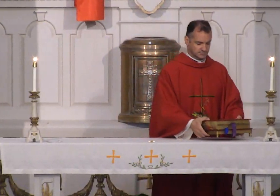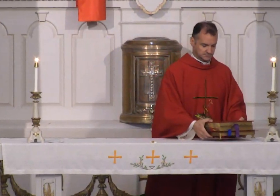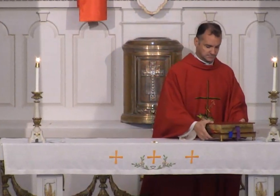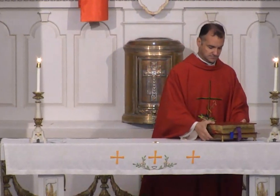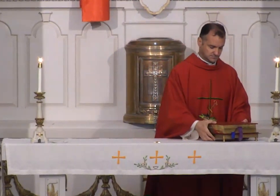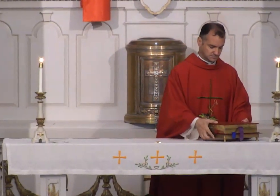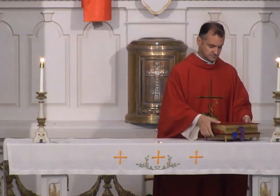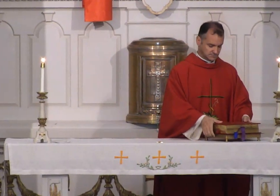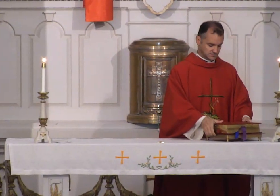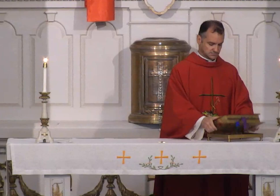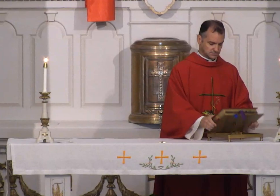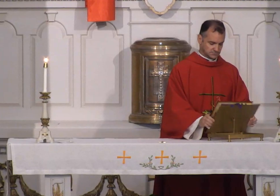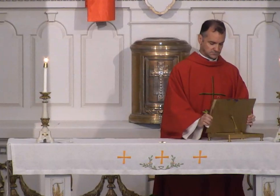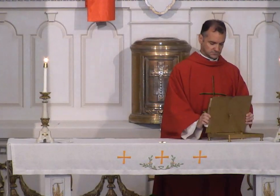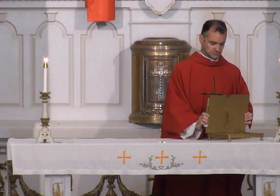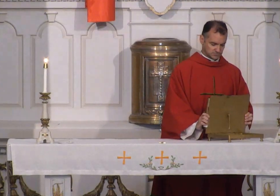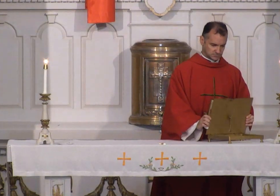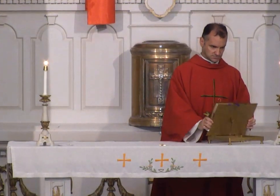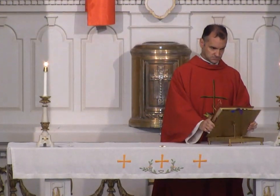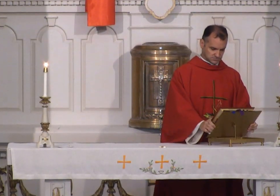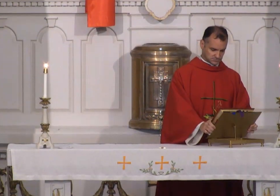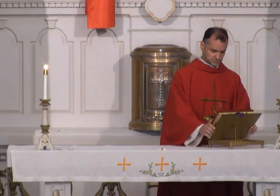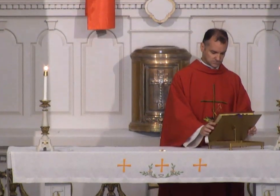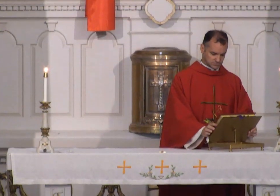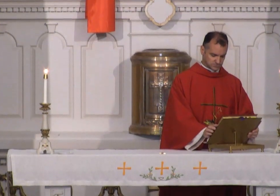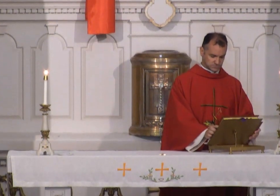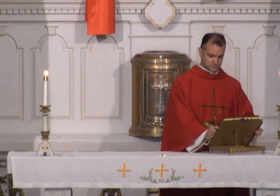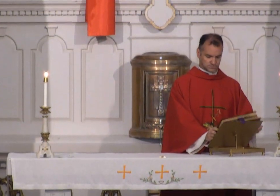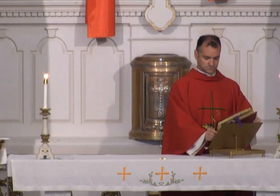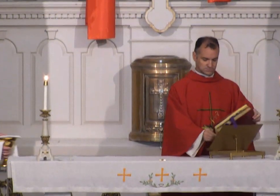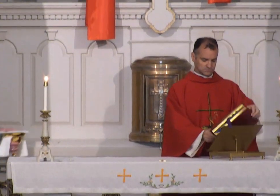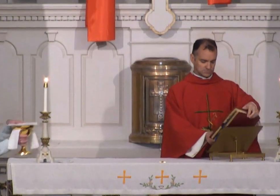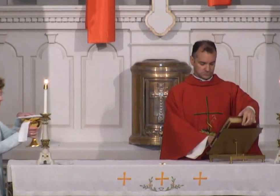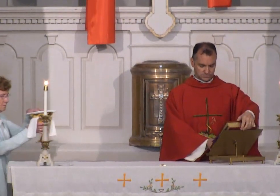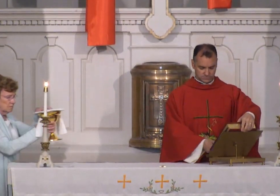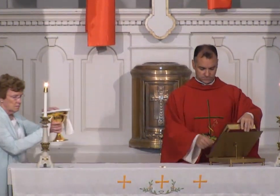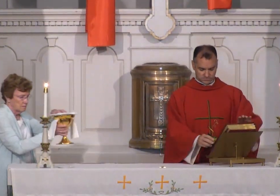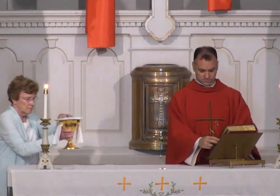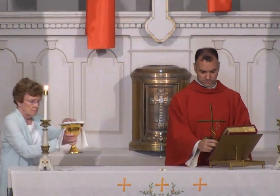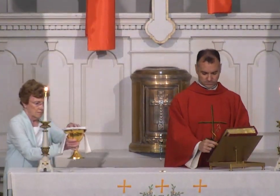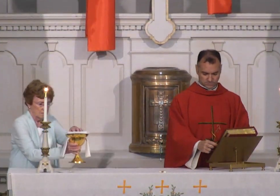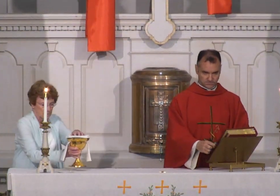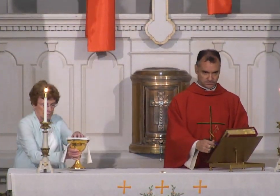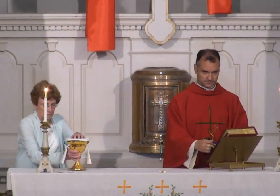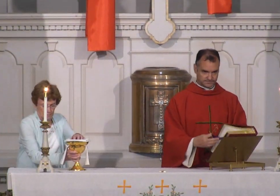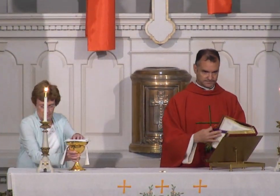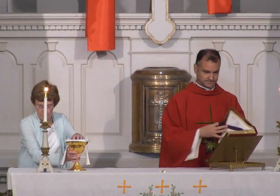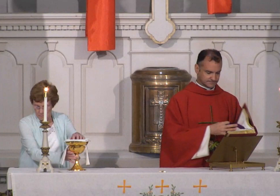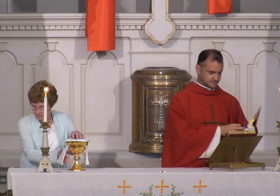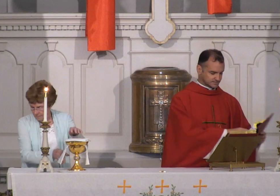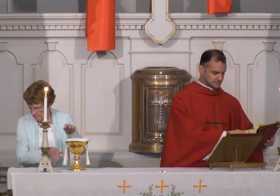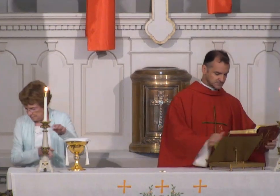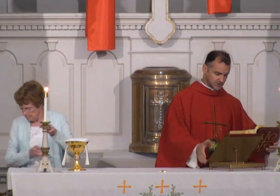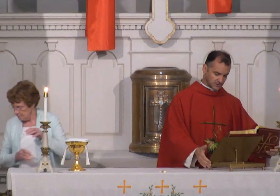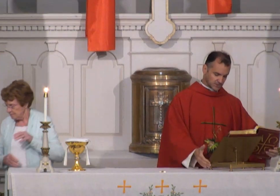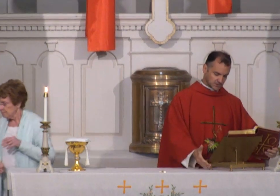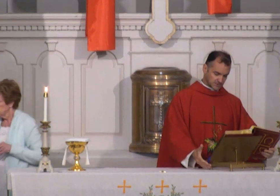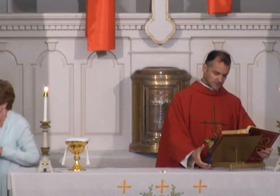creator spirit wounds, meant as to our room, is it